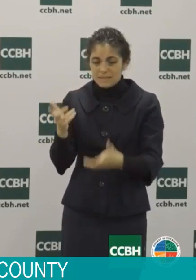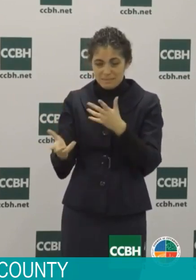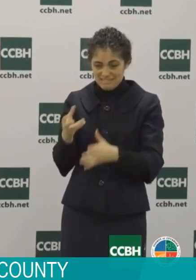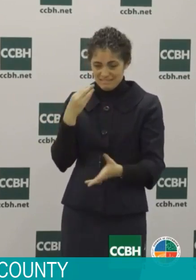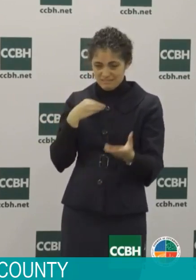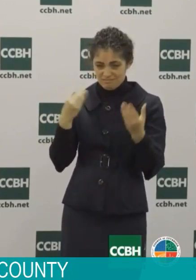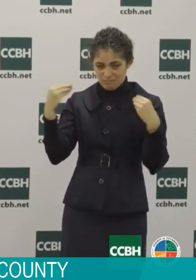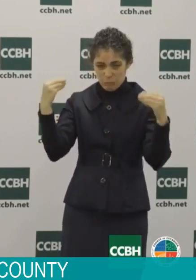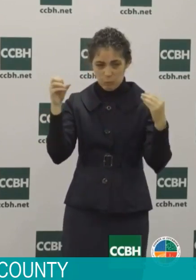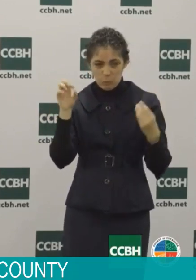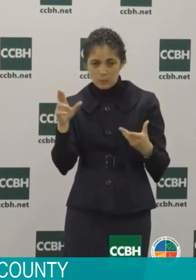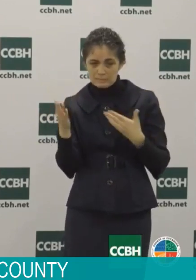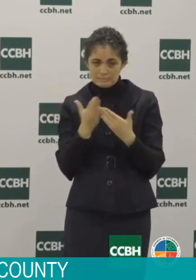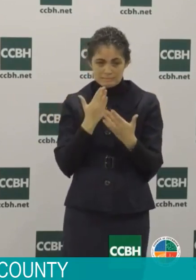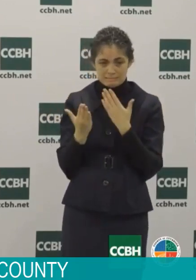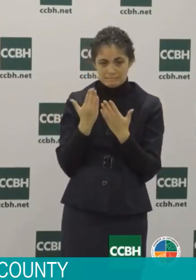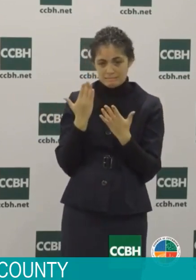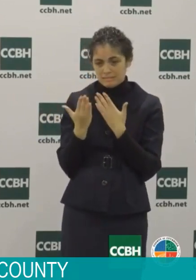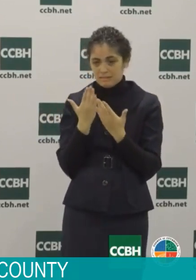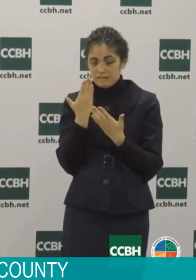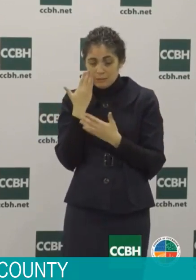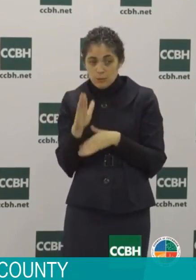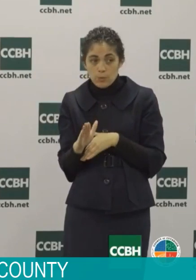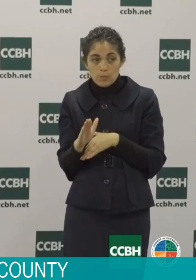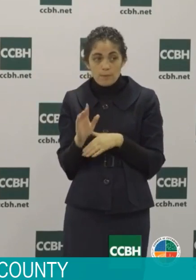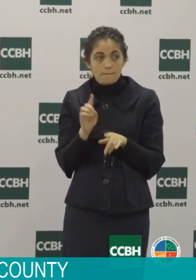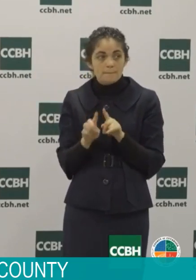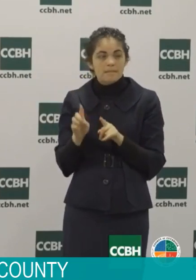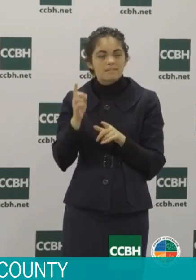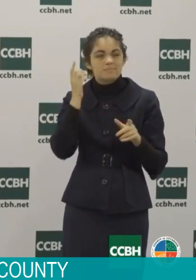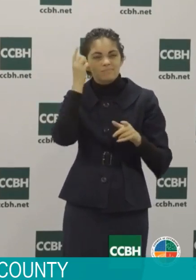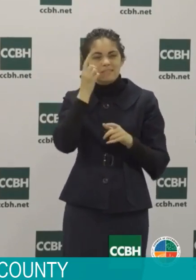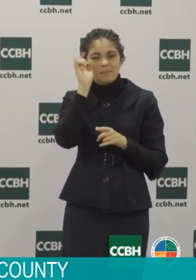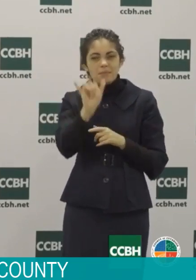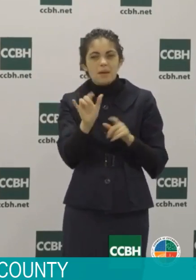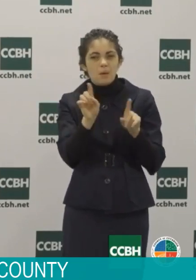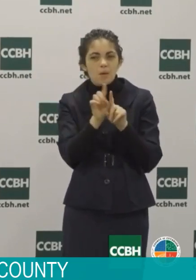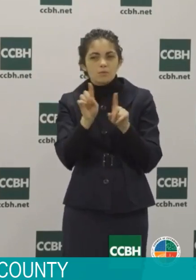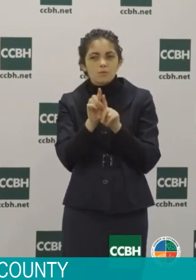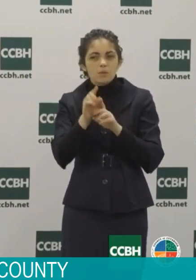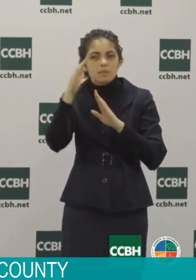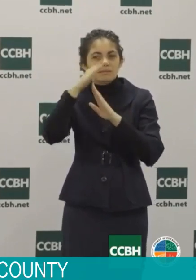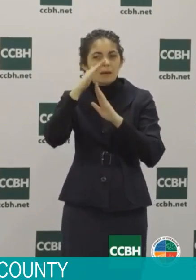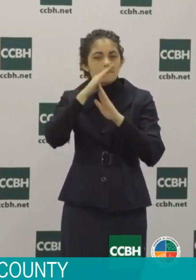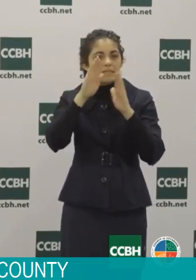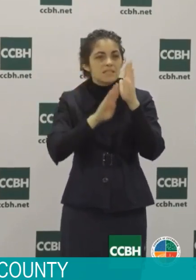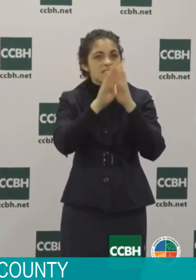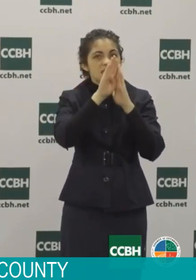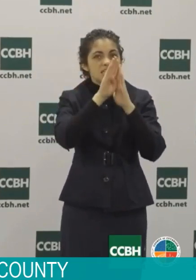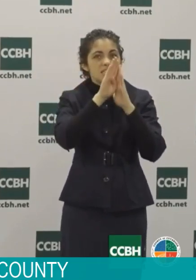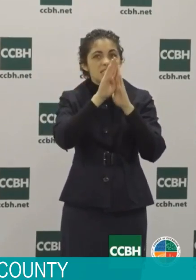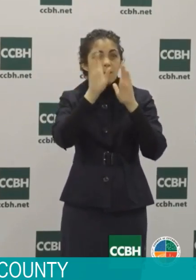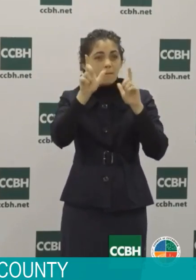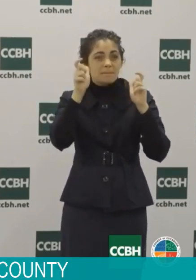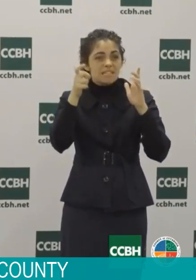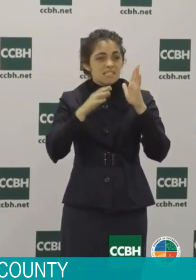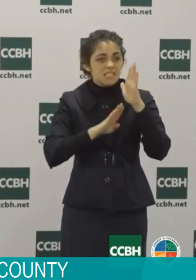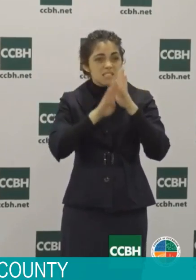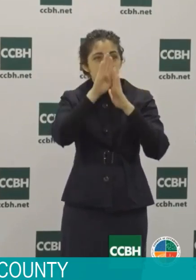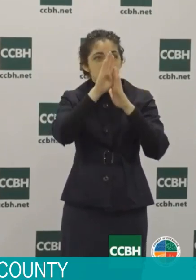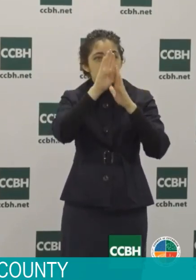store or something like that. So that's also important to consider when you think about the top of the curve, whether we have a big surge